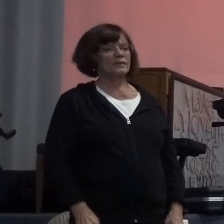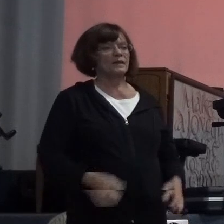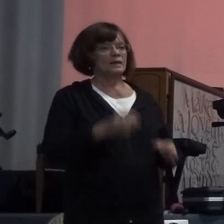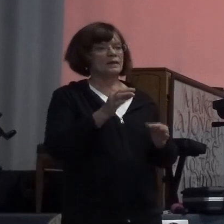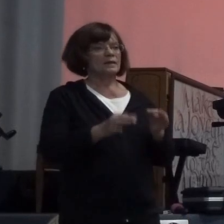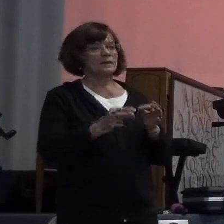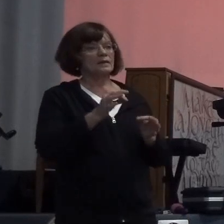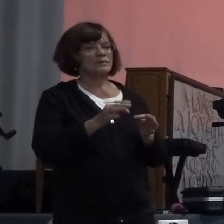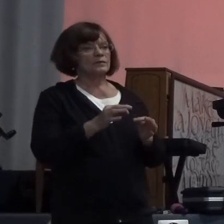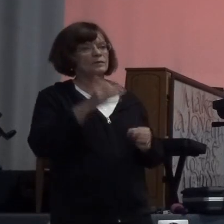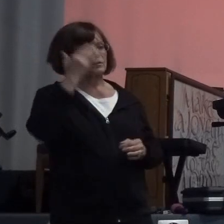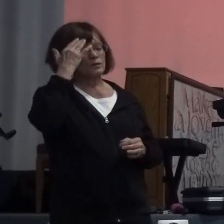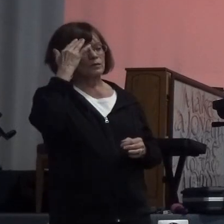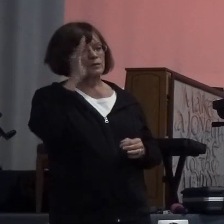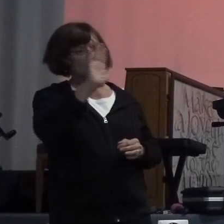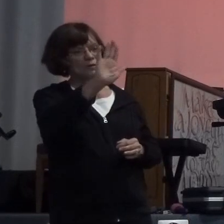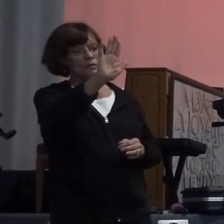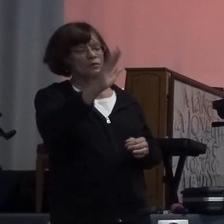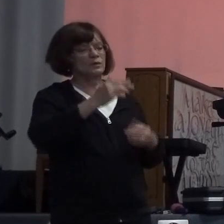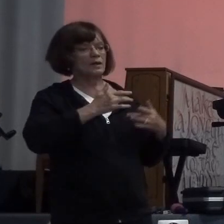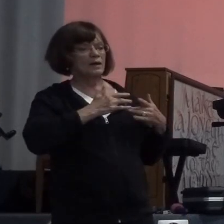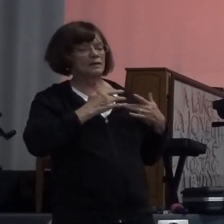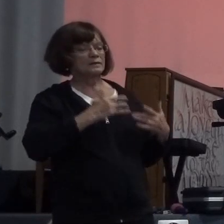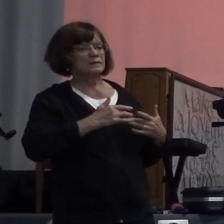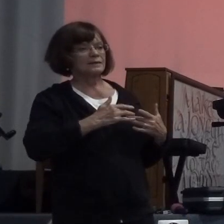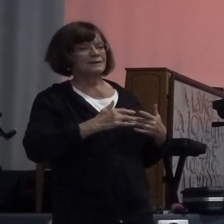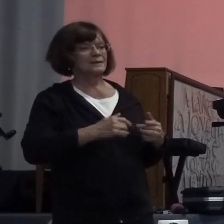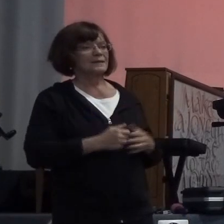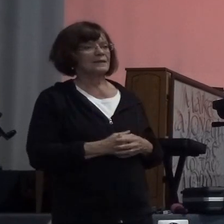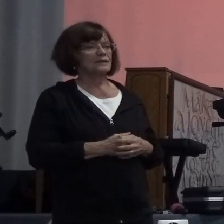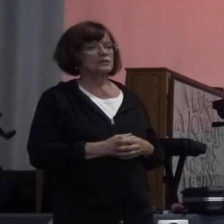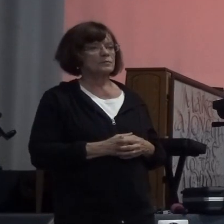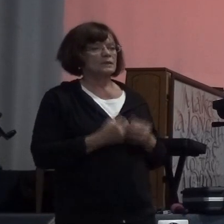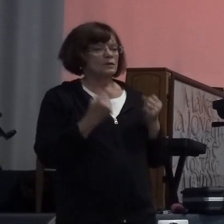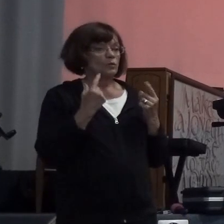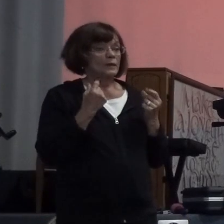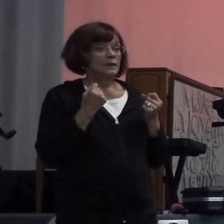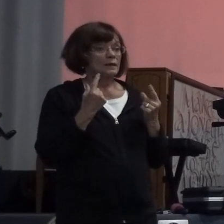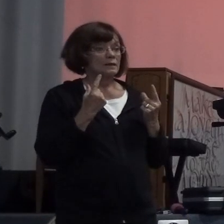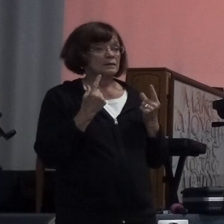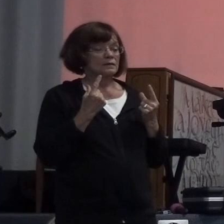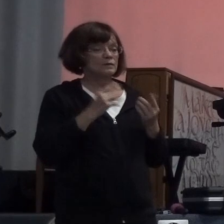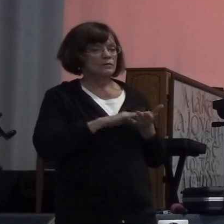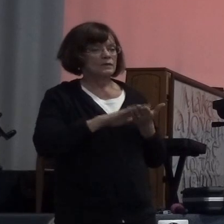you know your own heart, you should be quick to forgive.